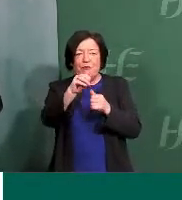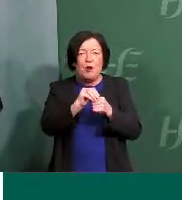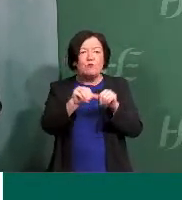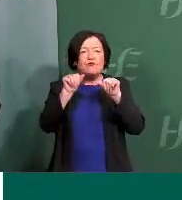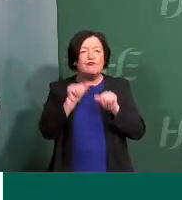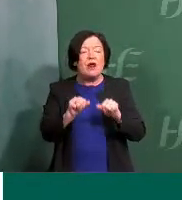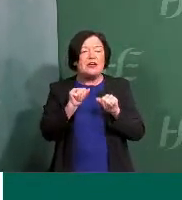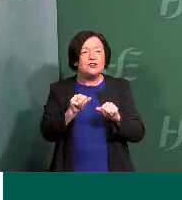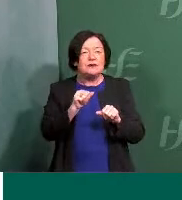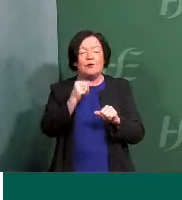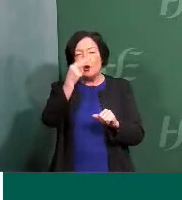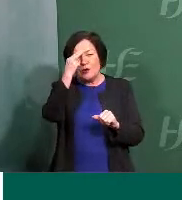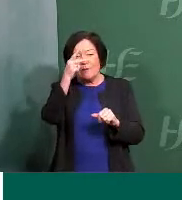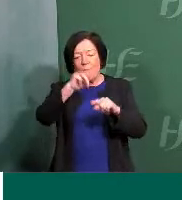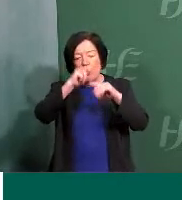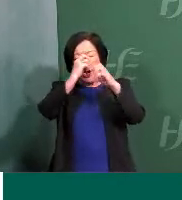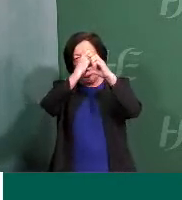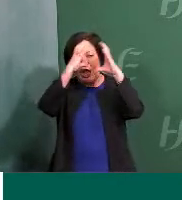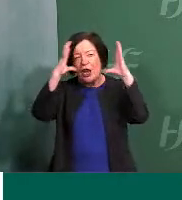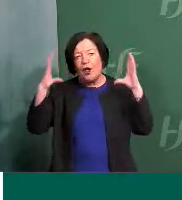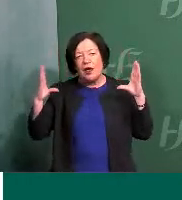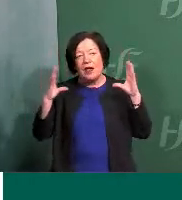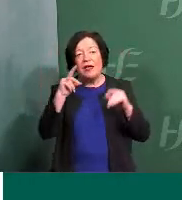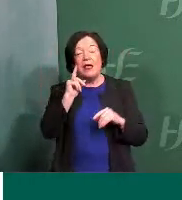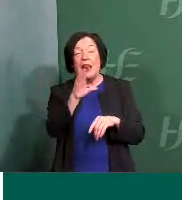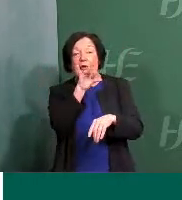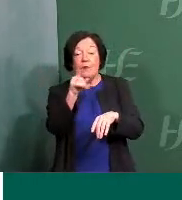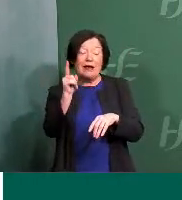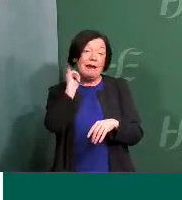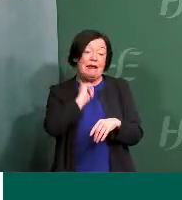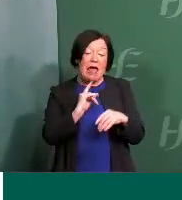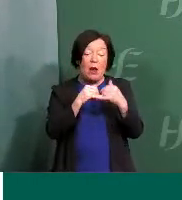to understand that a bit more. In Limerick, you can see that